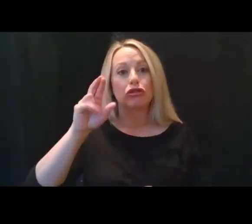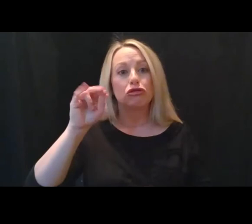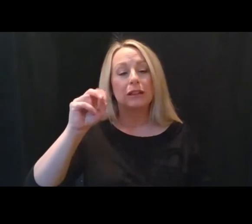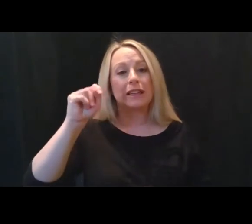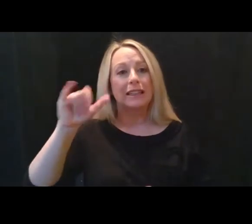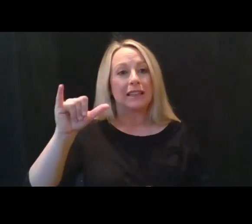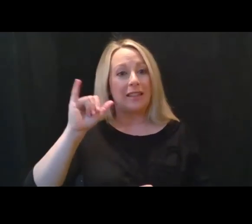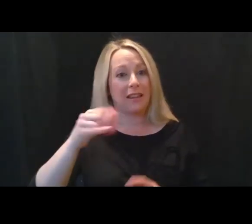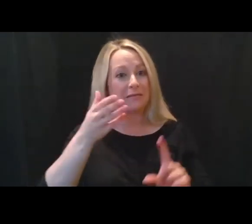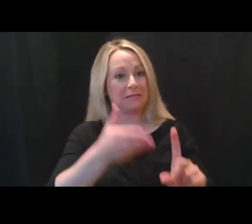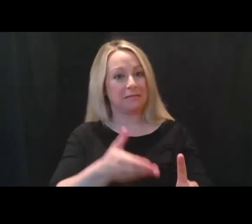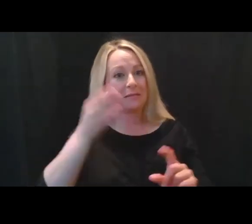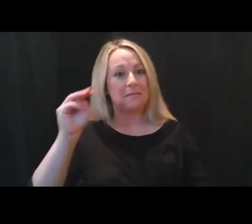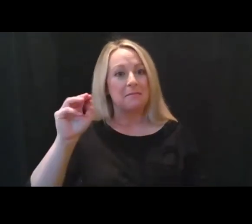Matt.